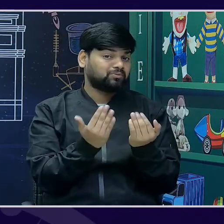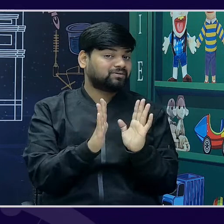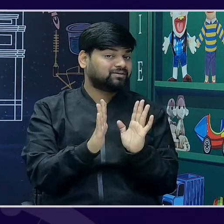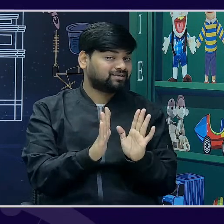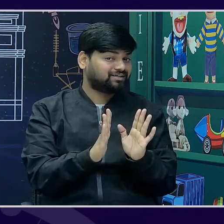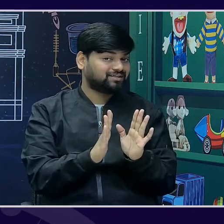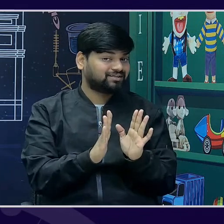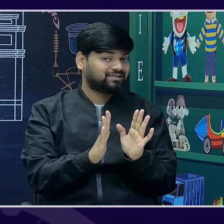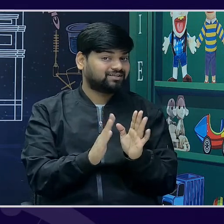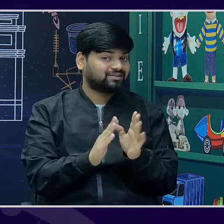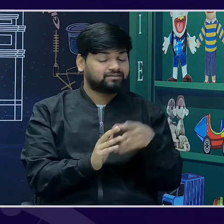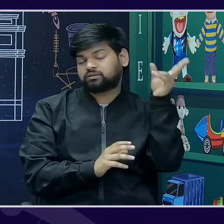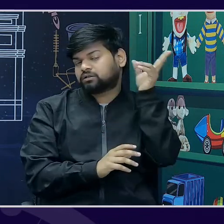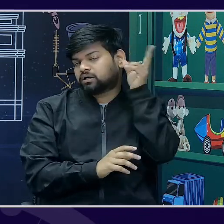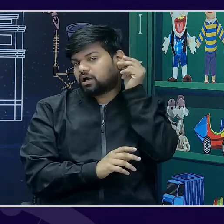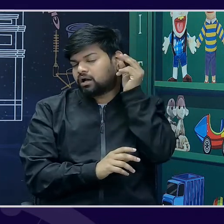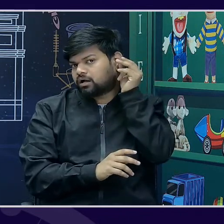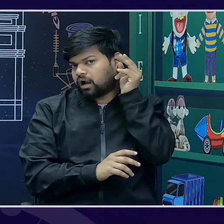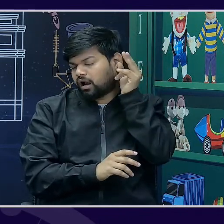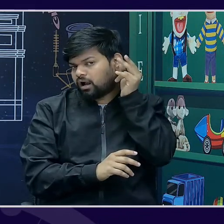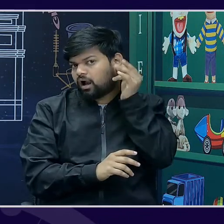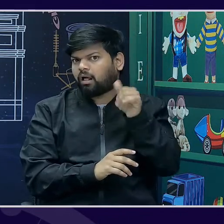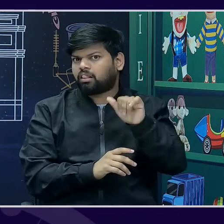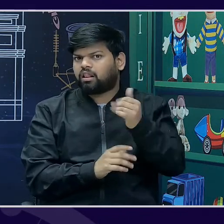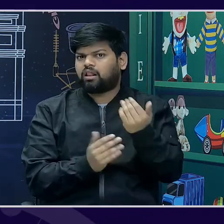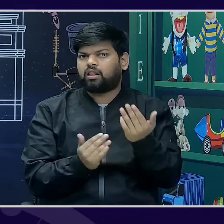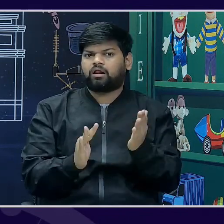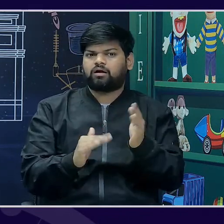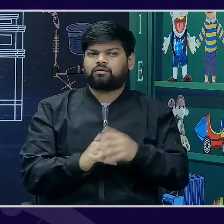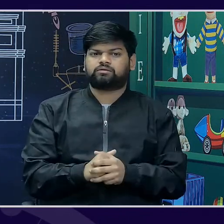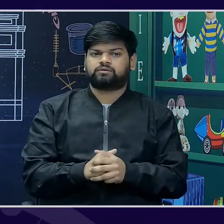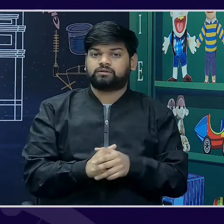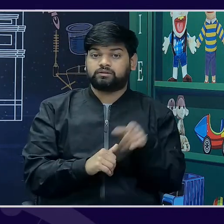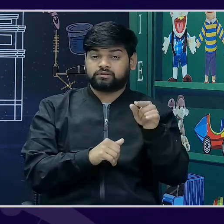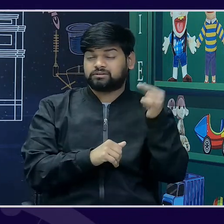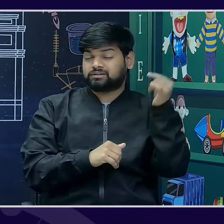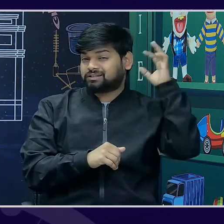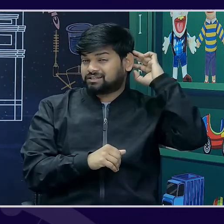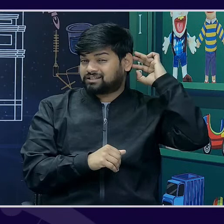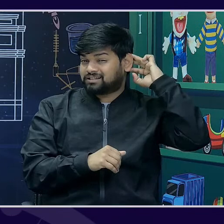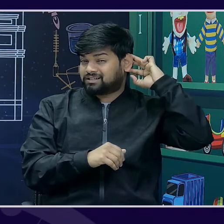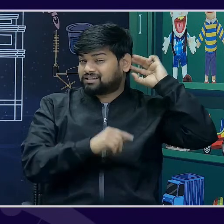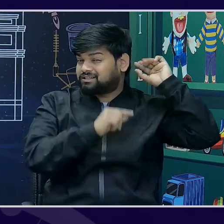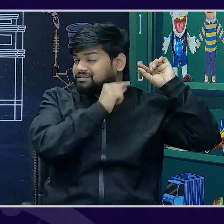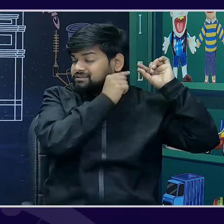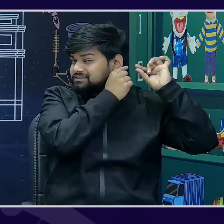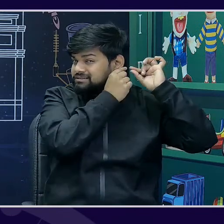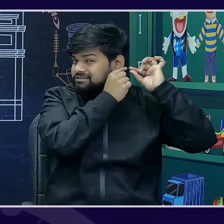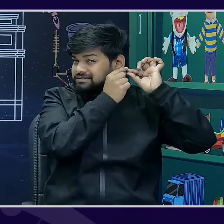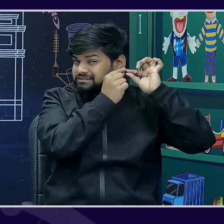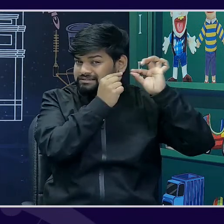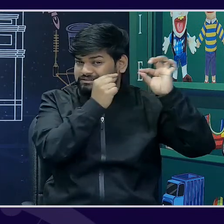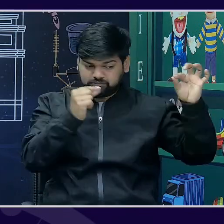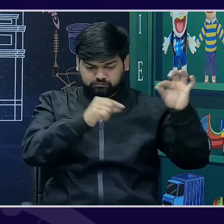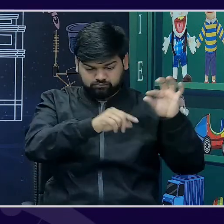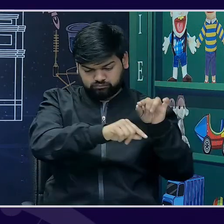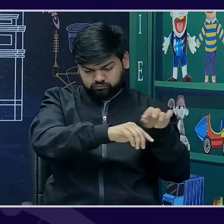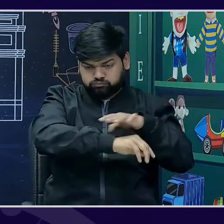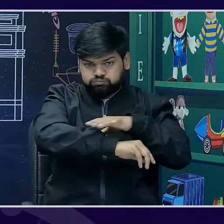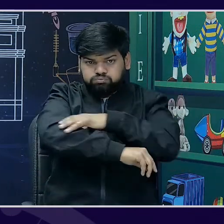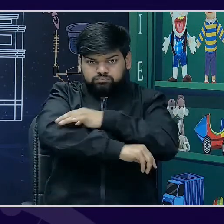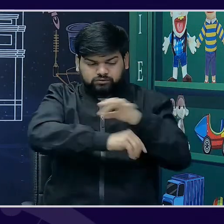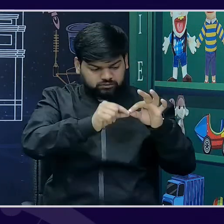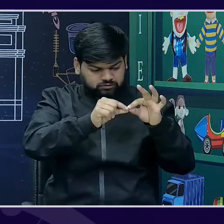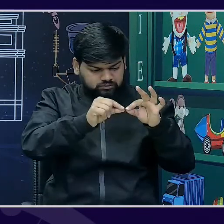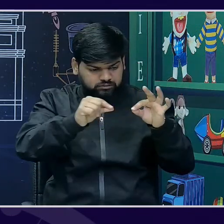have got lost, versus the entire pipeline is replaced will give better results. So cochlear implant is the